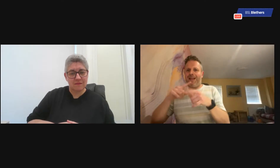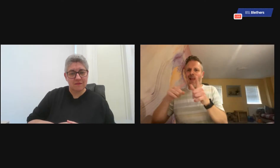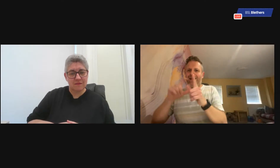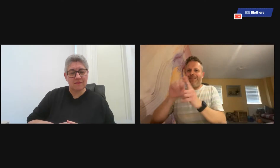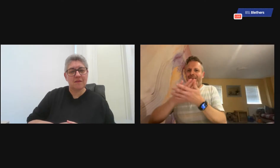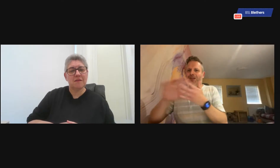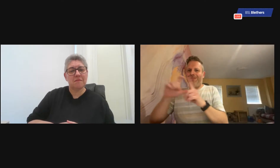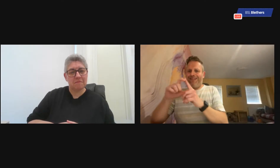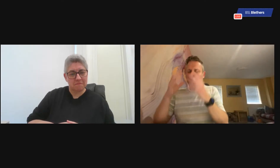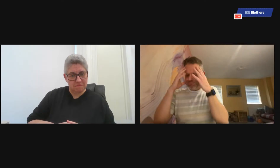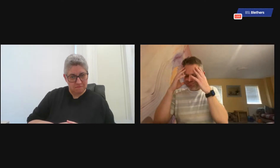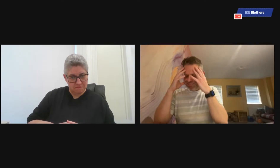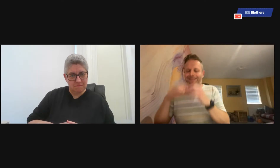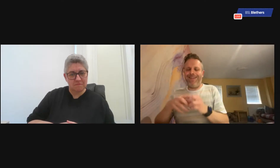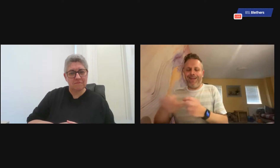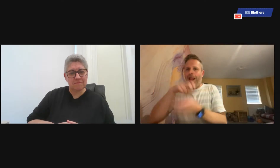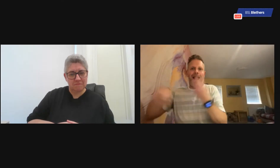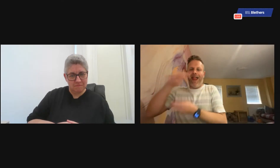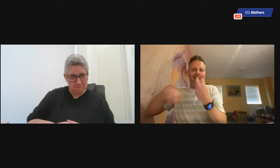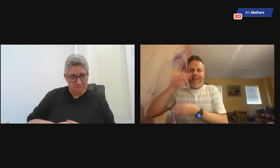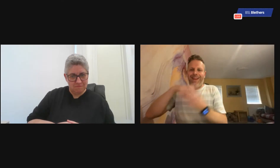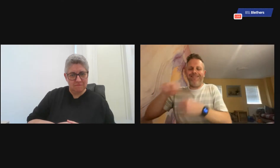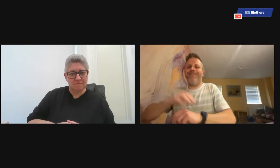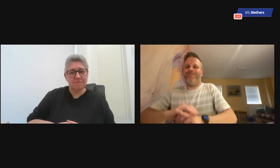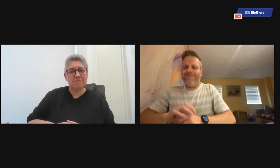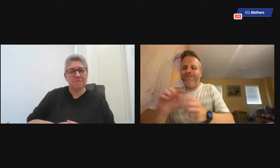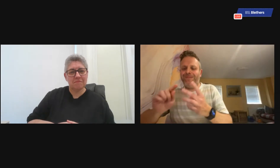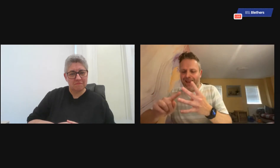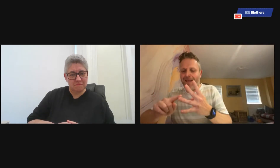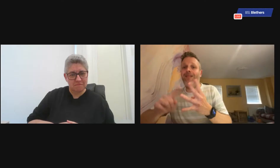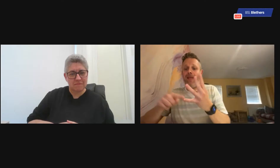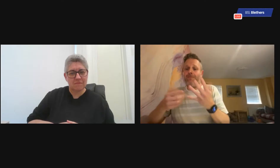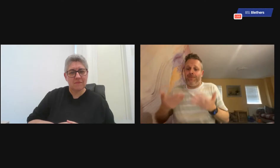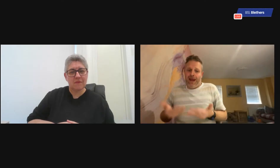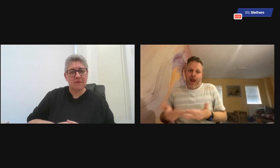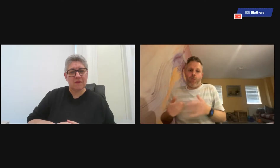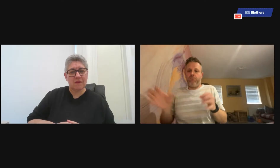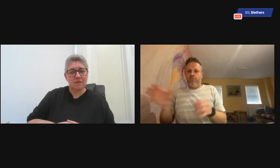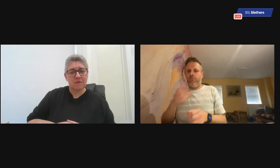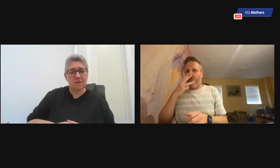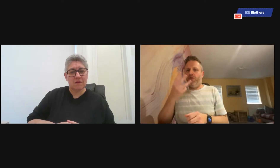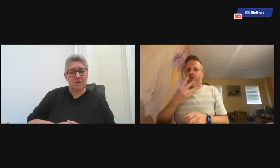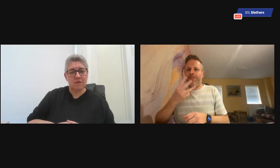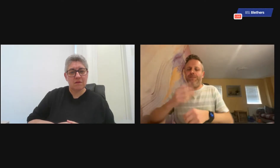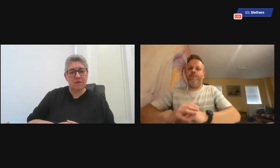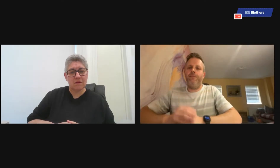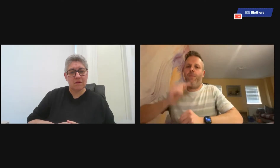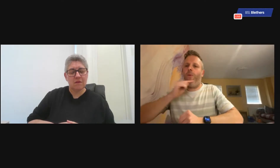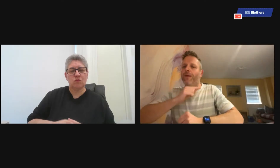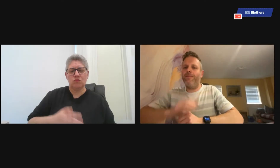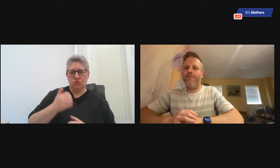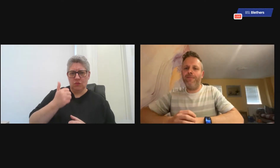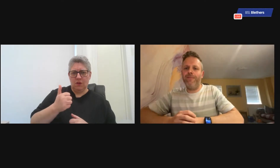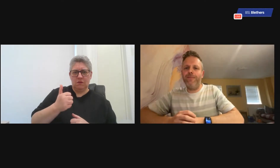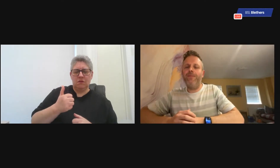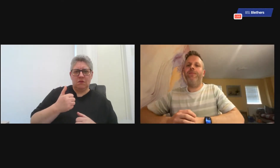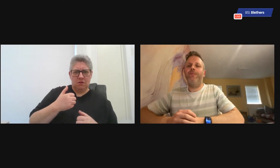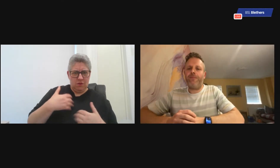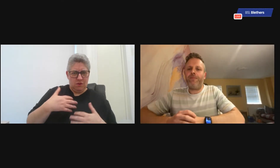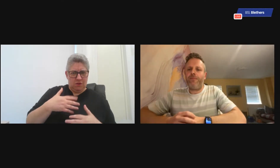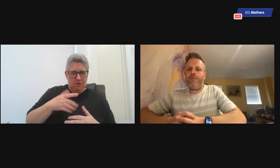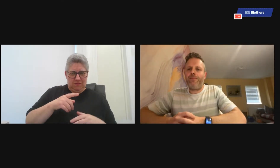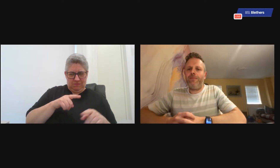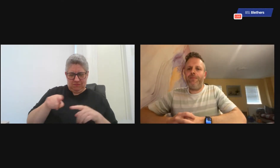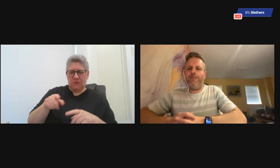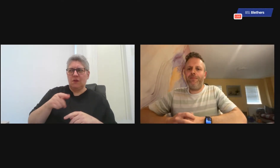5. He was also autistic and had ADHD, so, that was, more difficult. And now I've got a